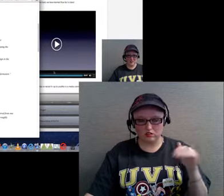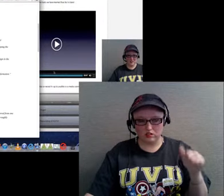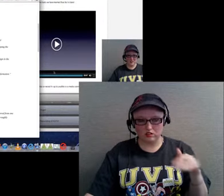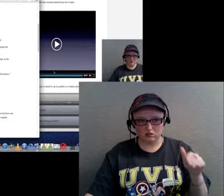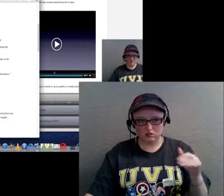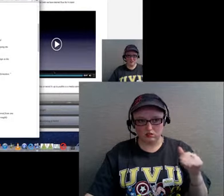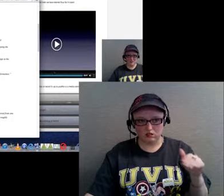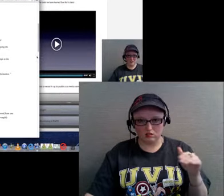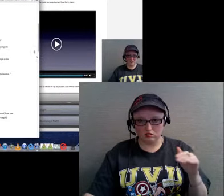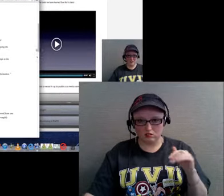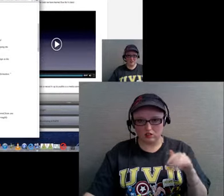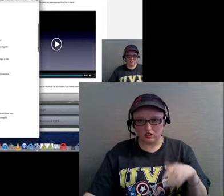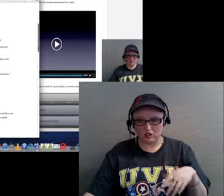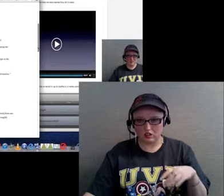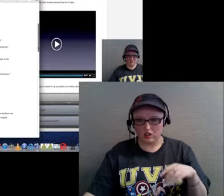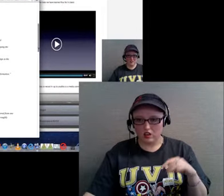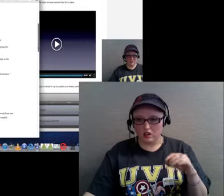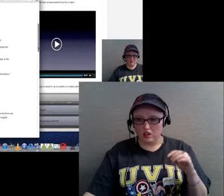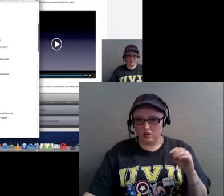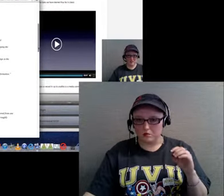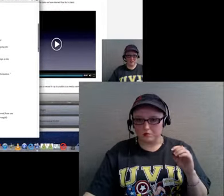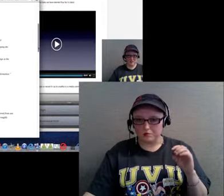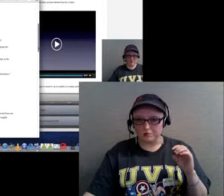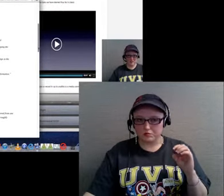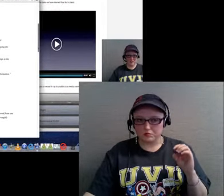address those things.